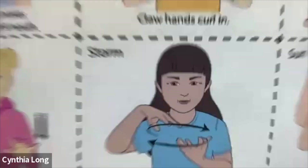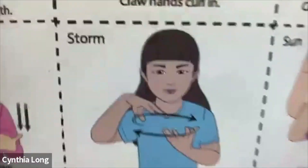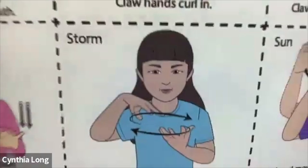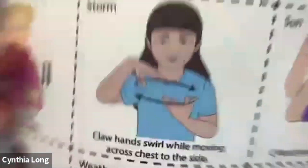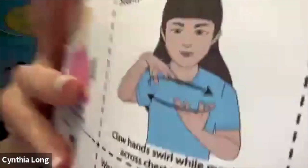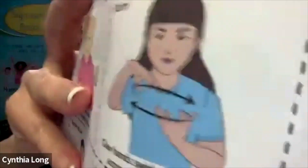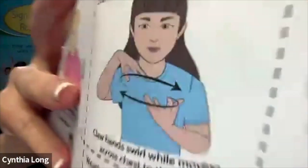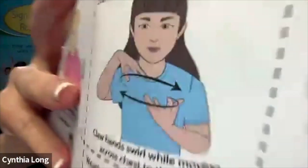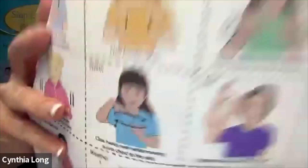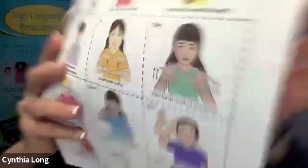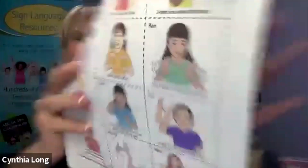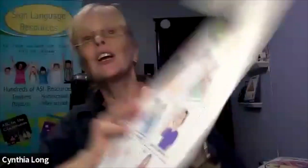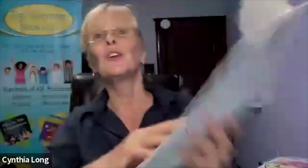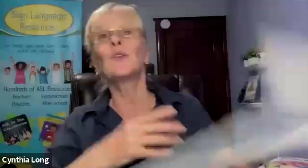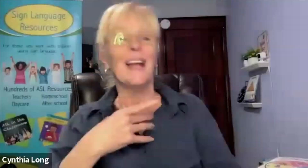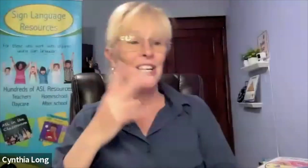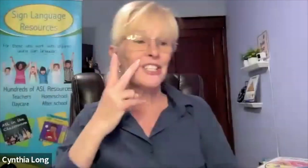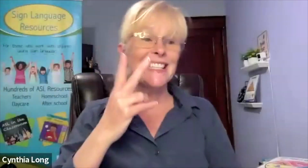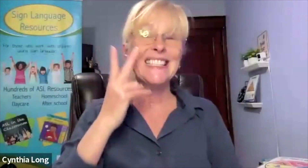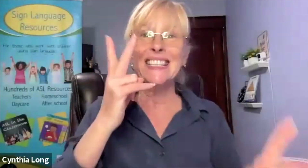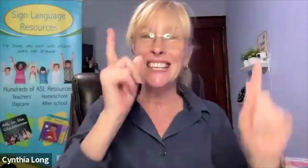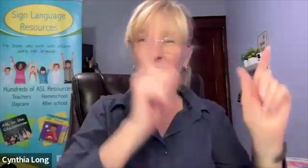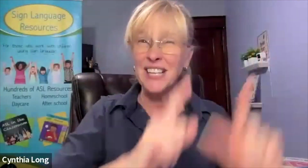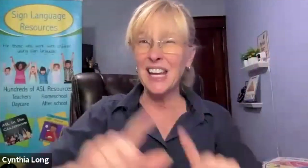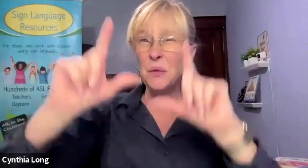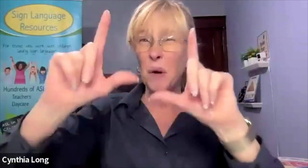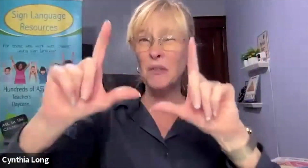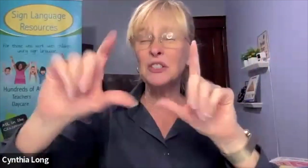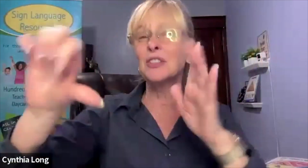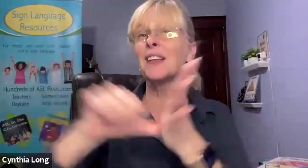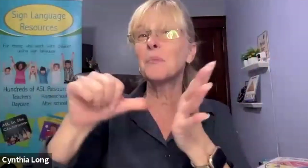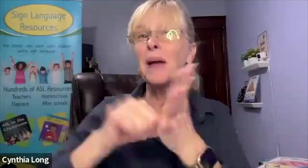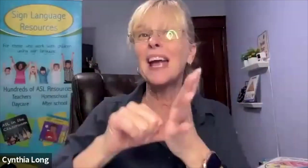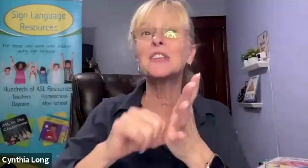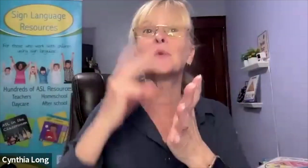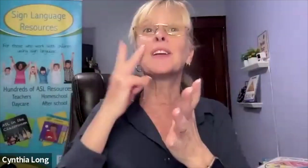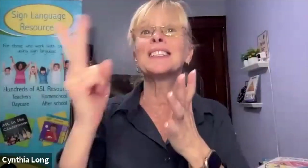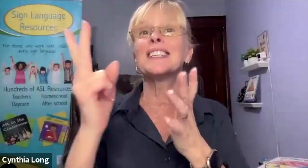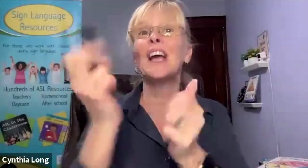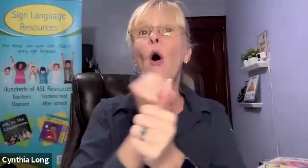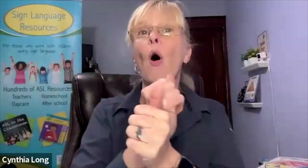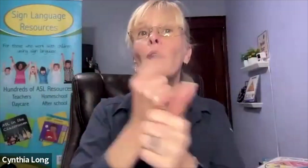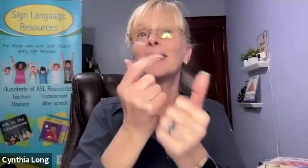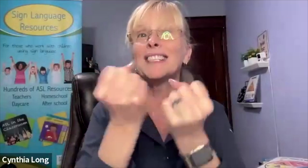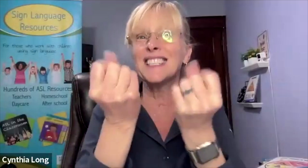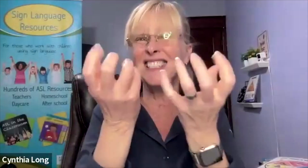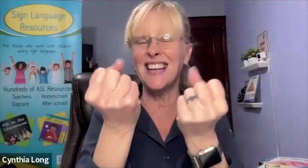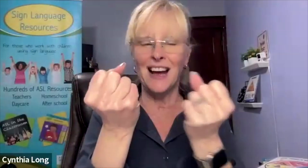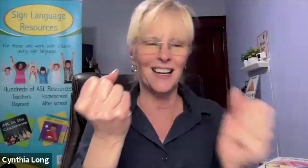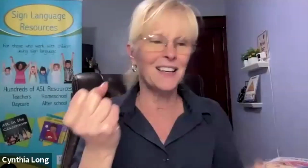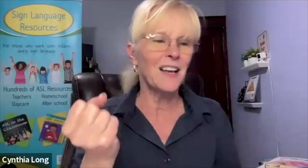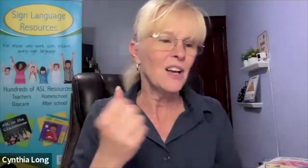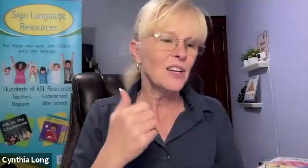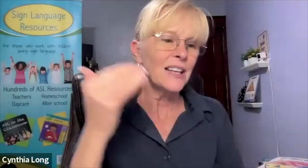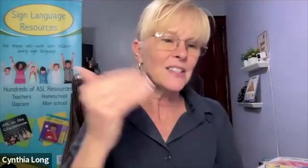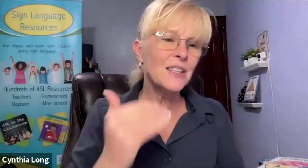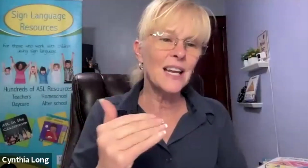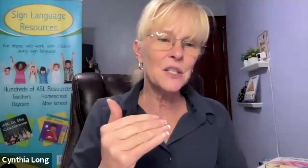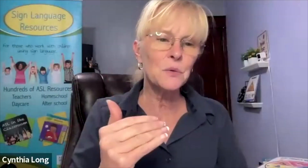you can actually see, it'll take you over to another page where you can see all this signed. Okay, so the next one